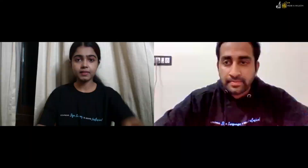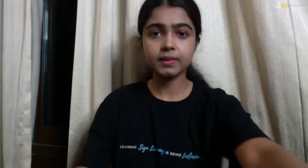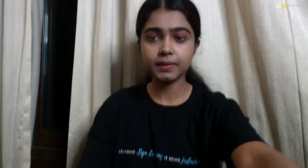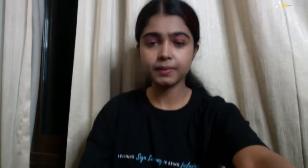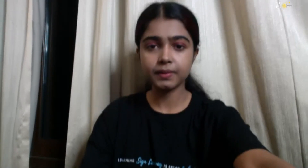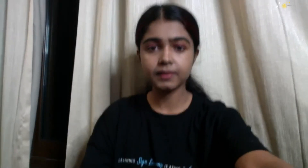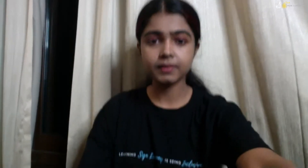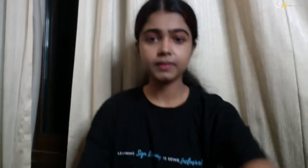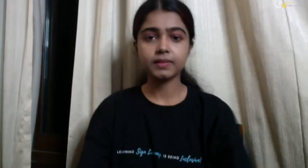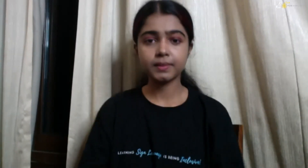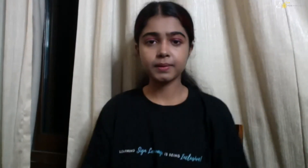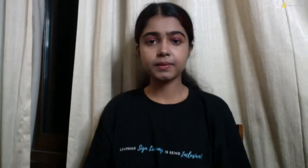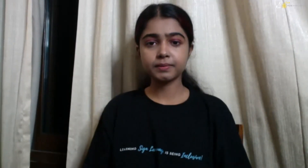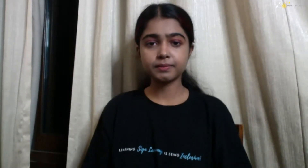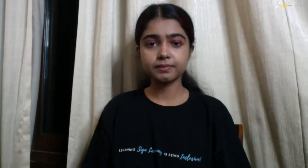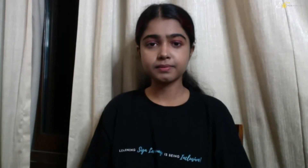person.